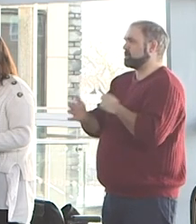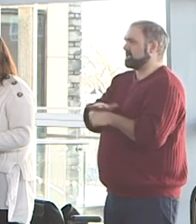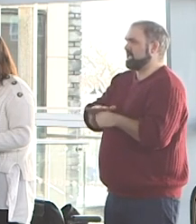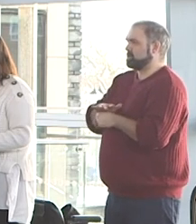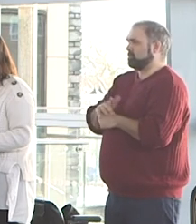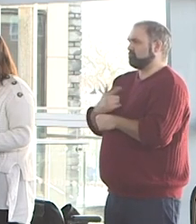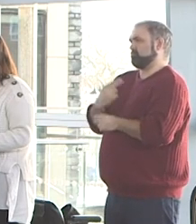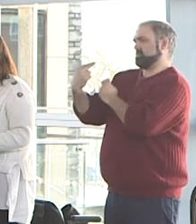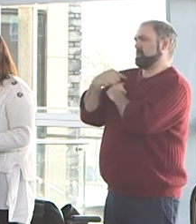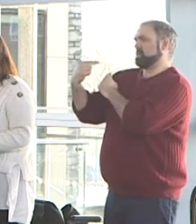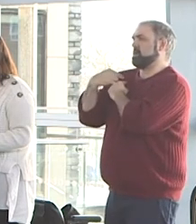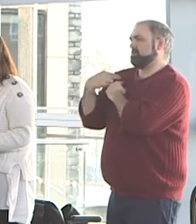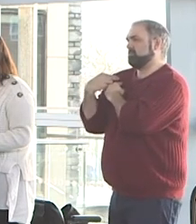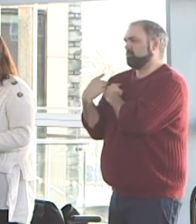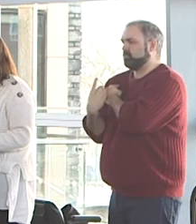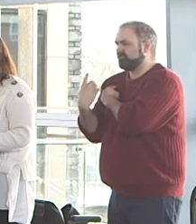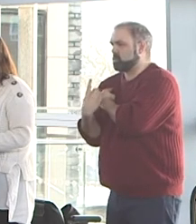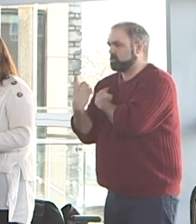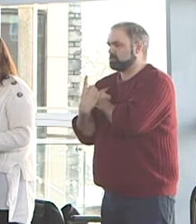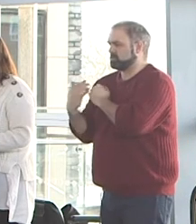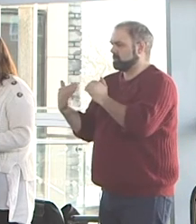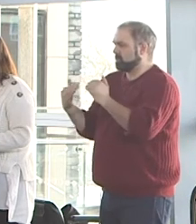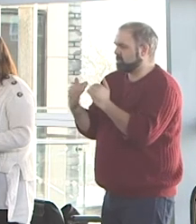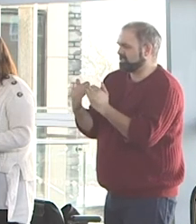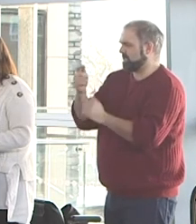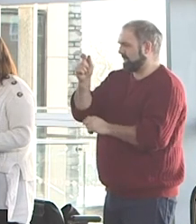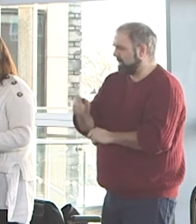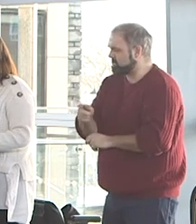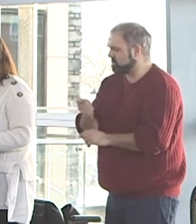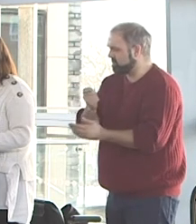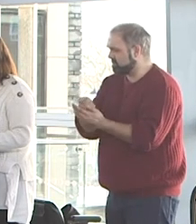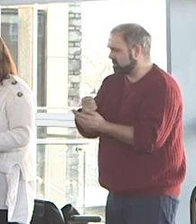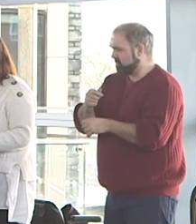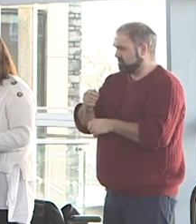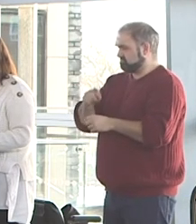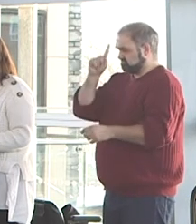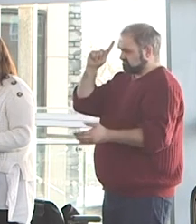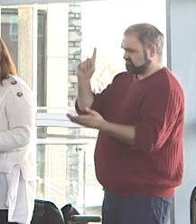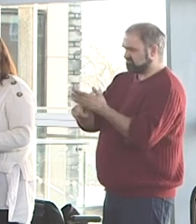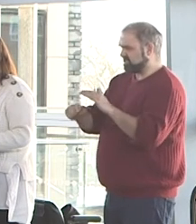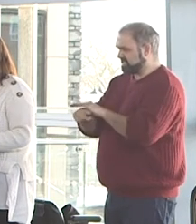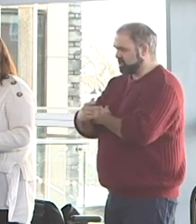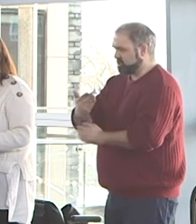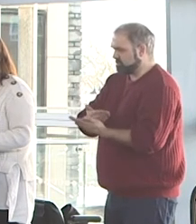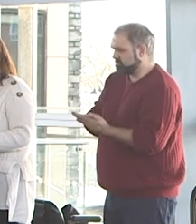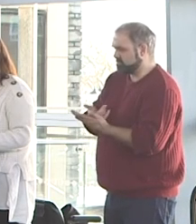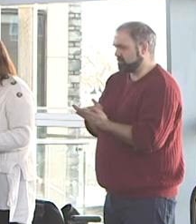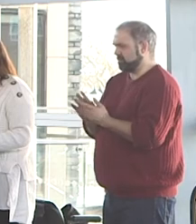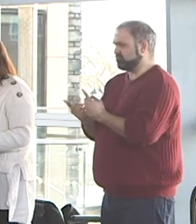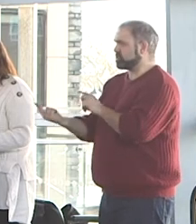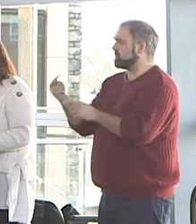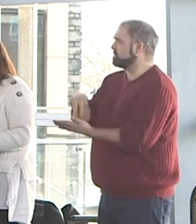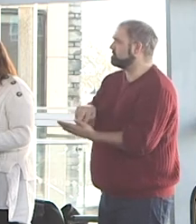who is responsible for having continuous contact with the claimant, make the asylum decision, and organize voluntary